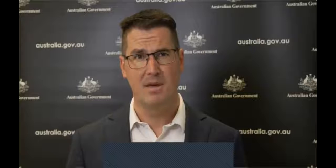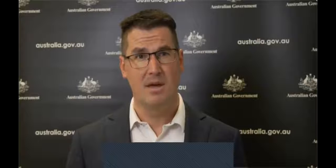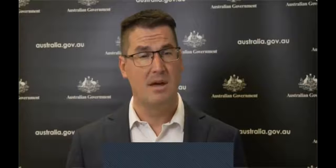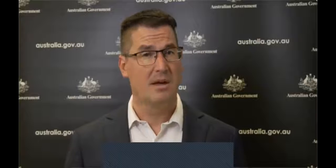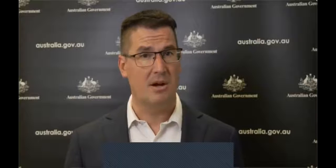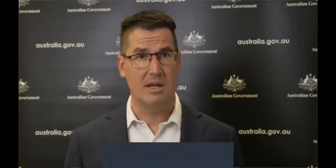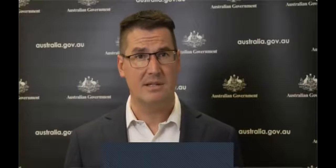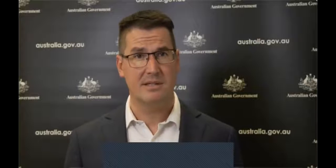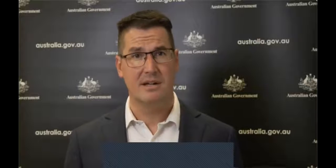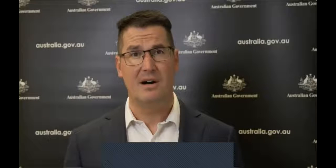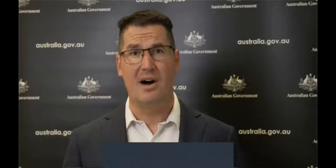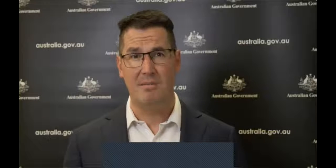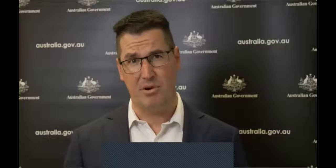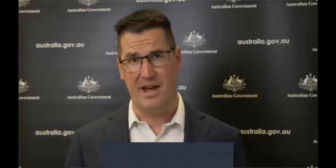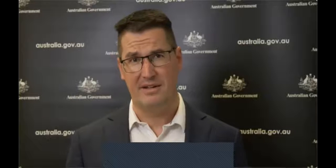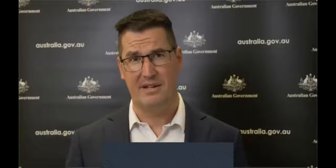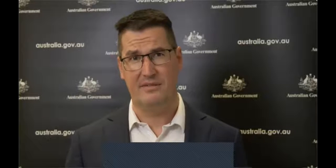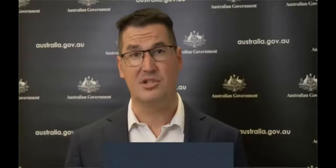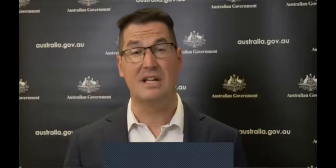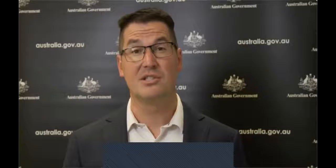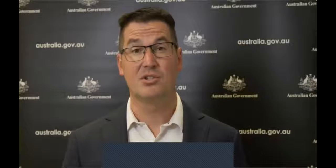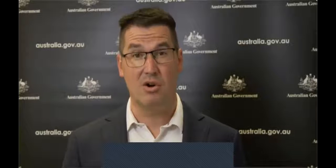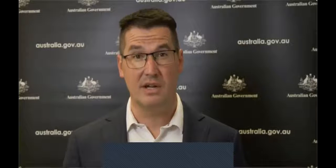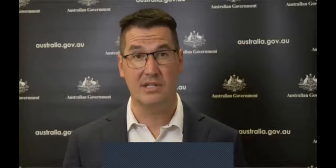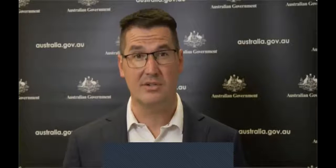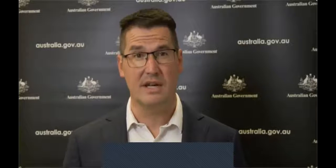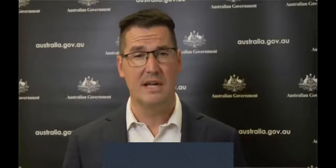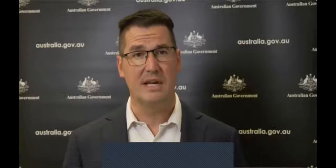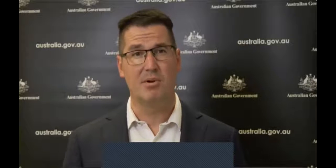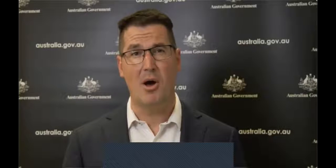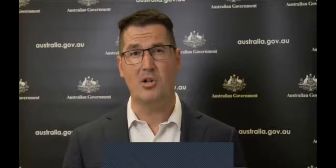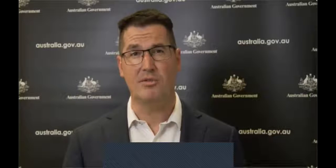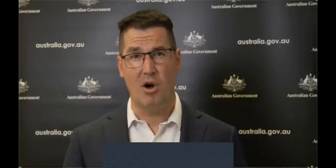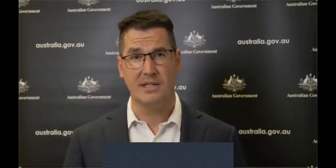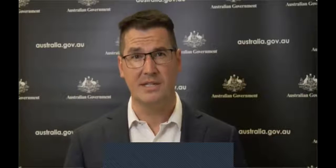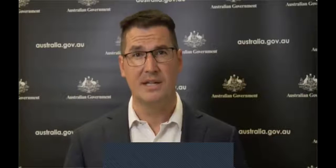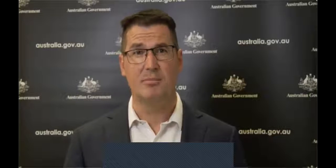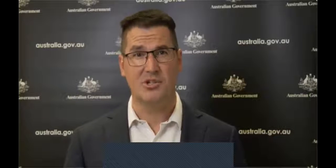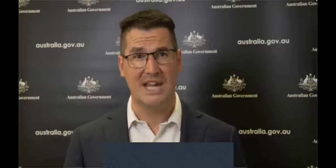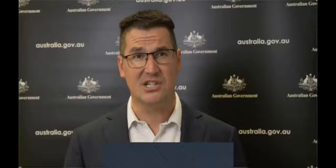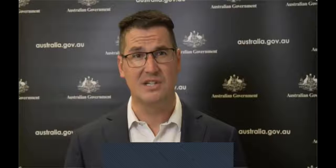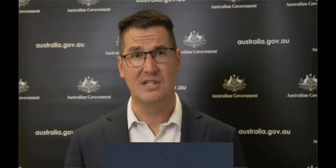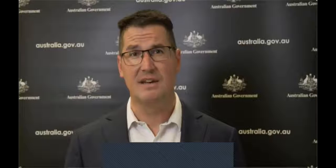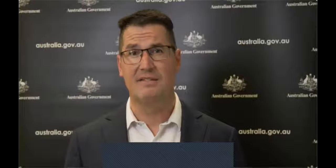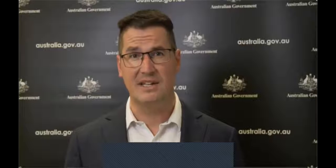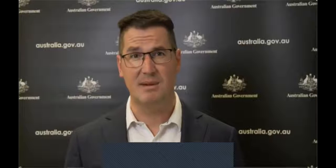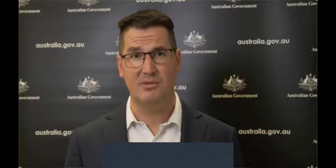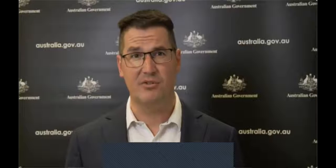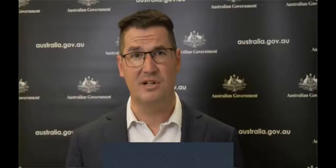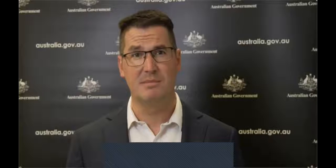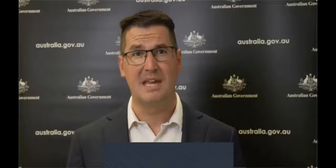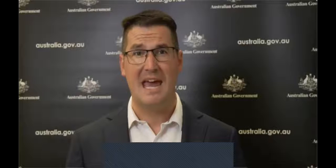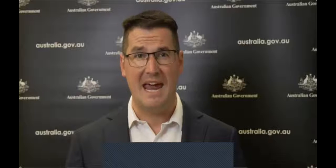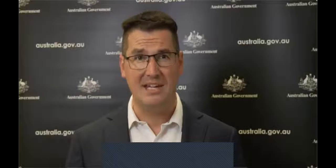inclusion. Colleagues, I am proud of Australia's strong history in promoting the rights, protections,